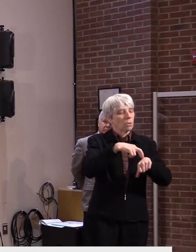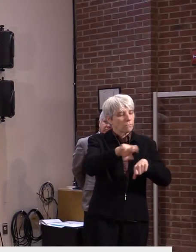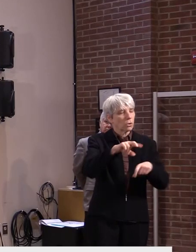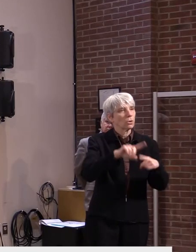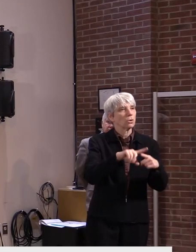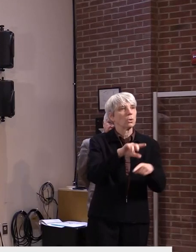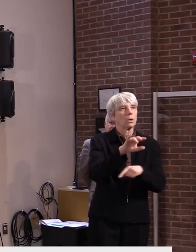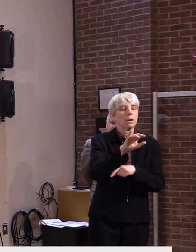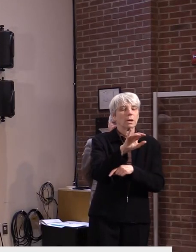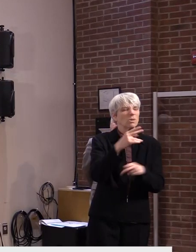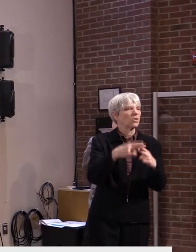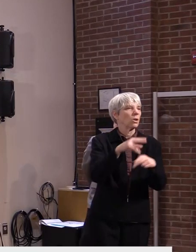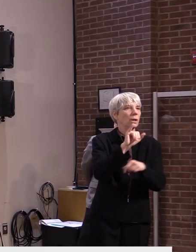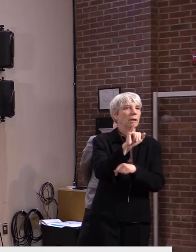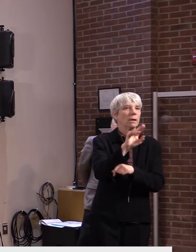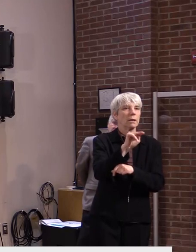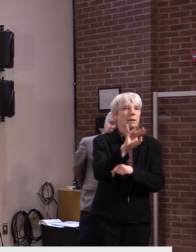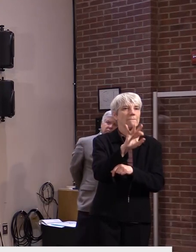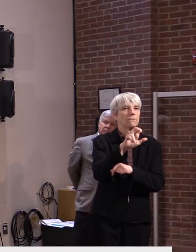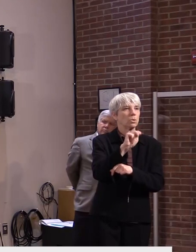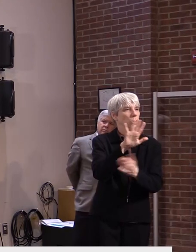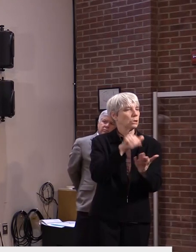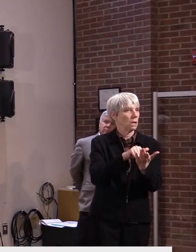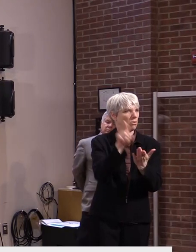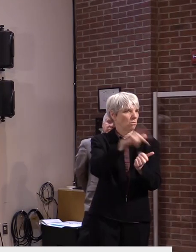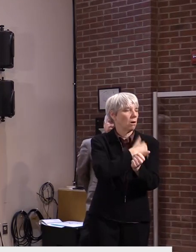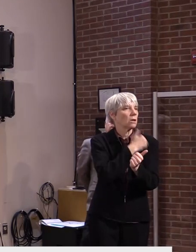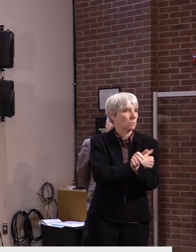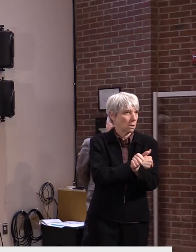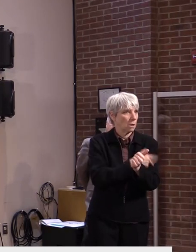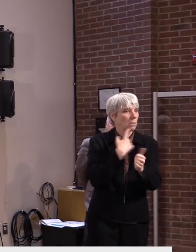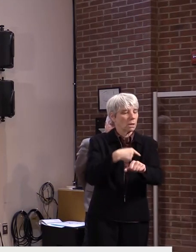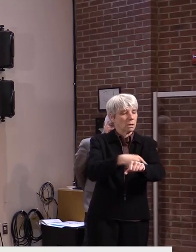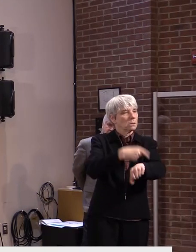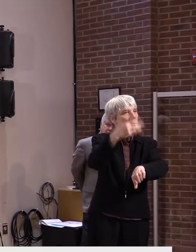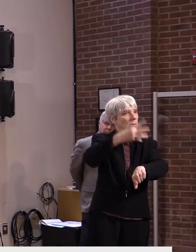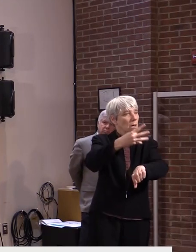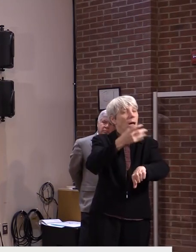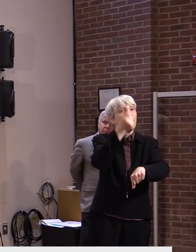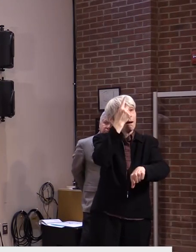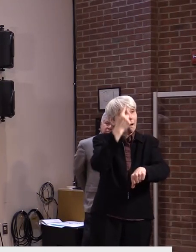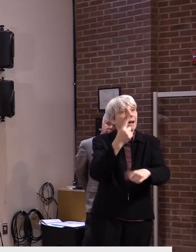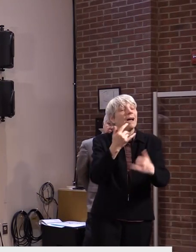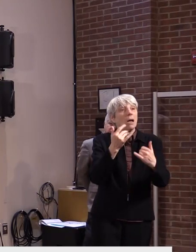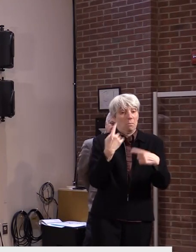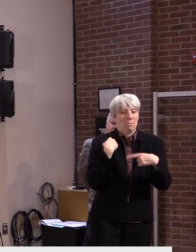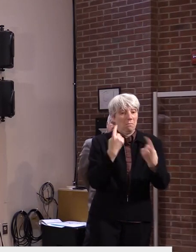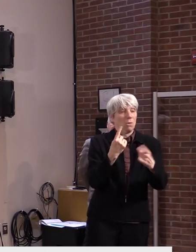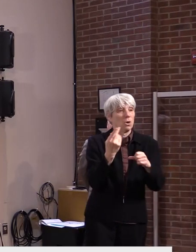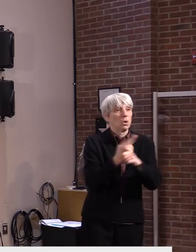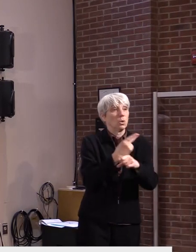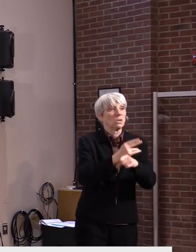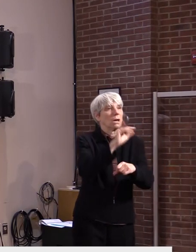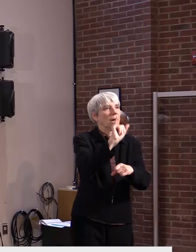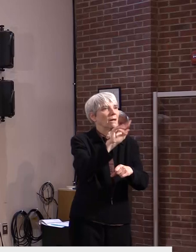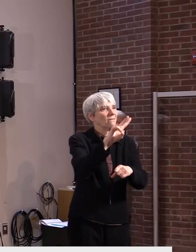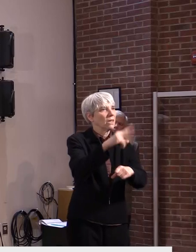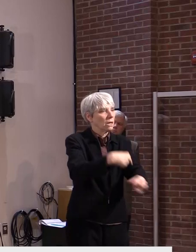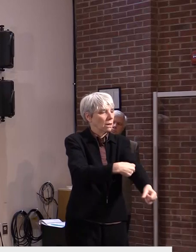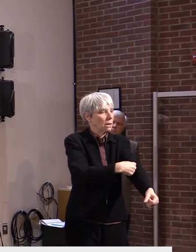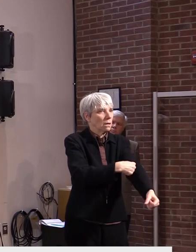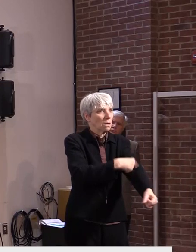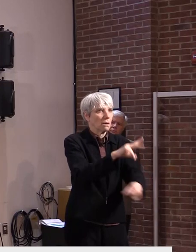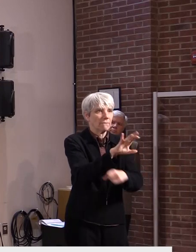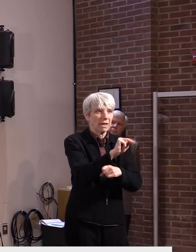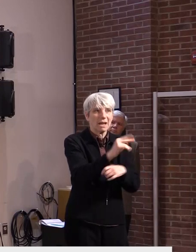given intravenously. However, now it may also be given as a needle under the skin. While there may be